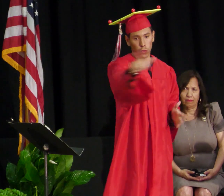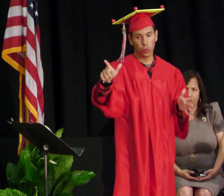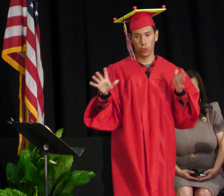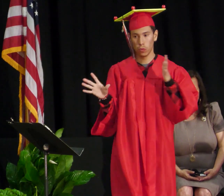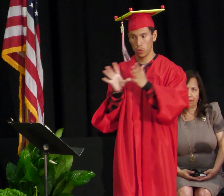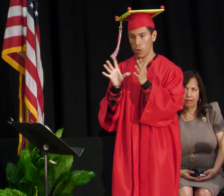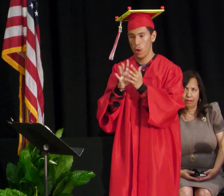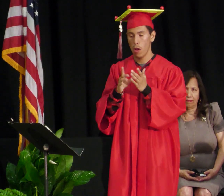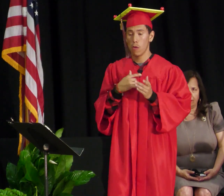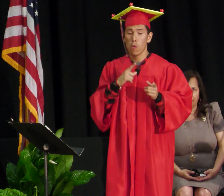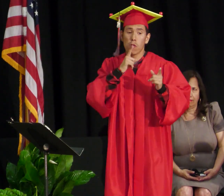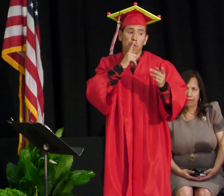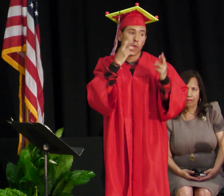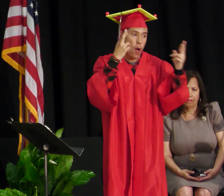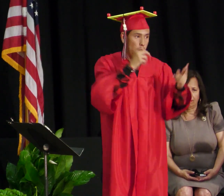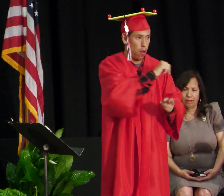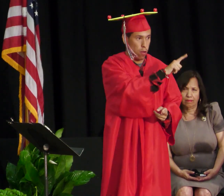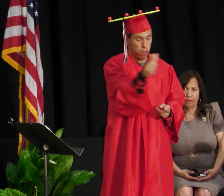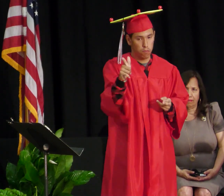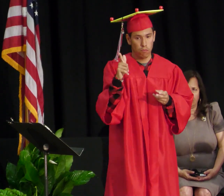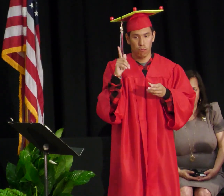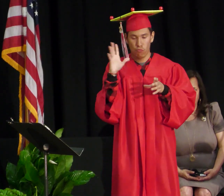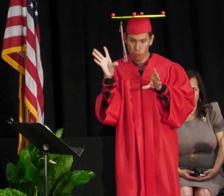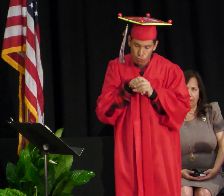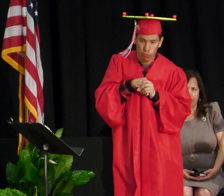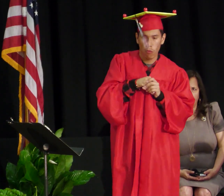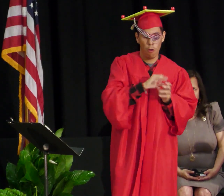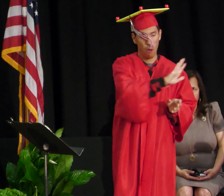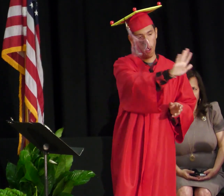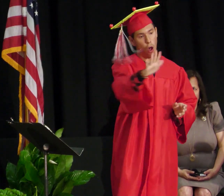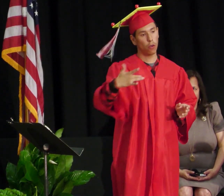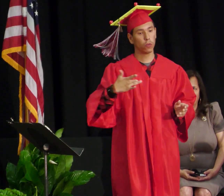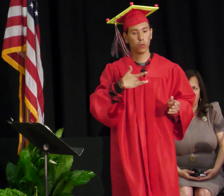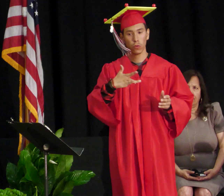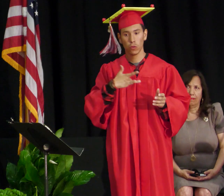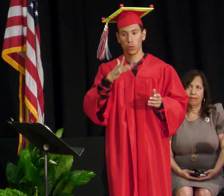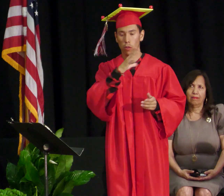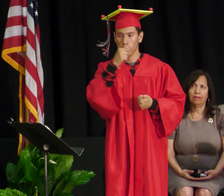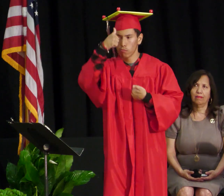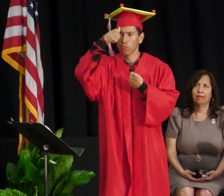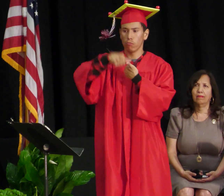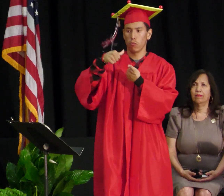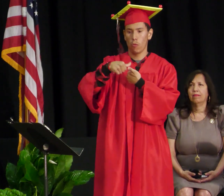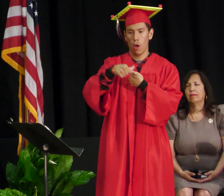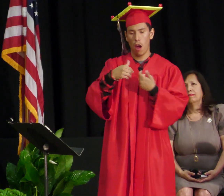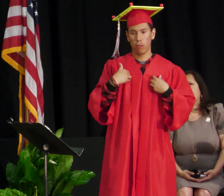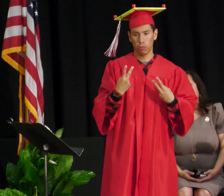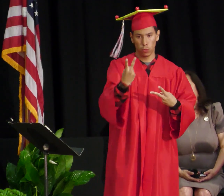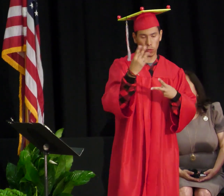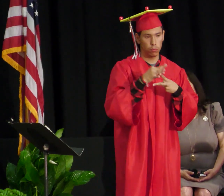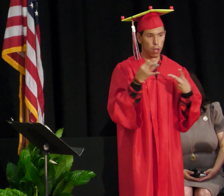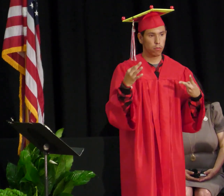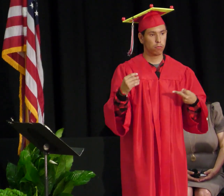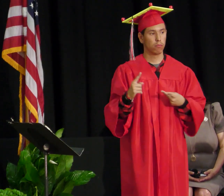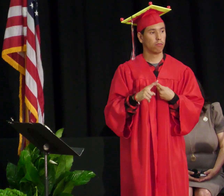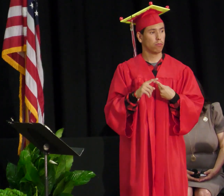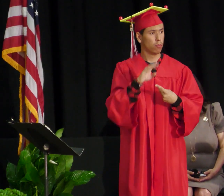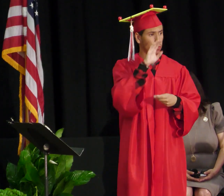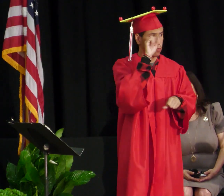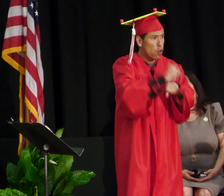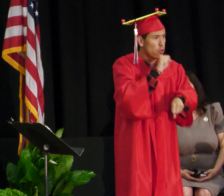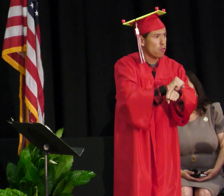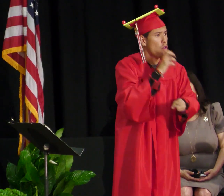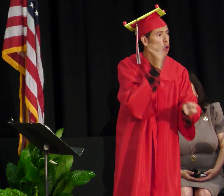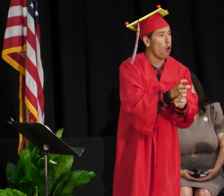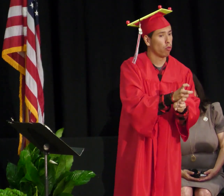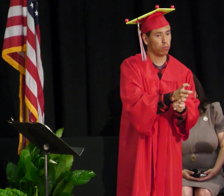There are two statements that I want to share with all of you seniors. And hope that you put these words into heart and remember.